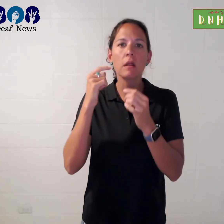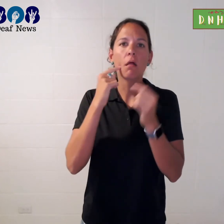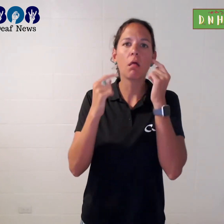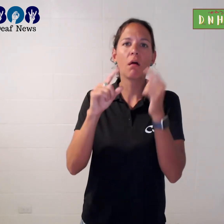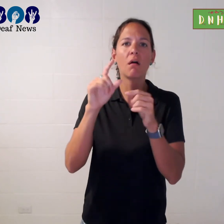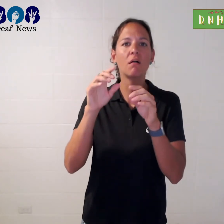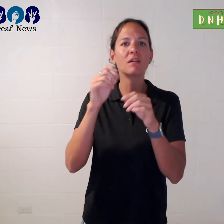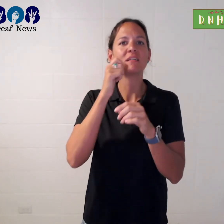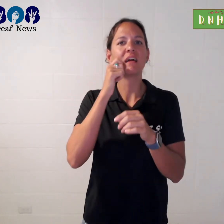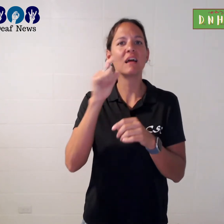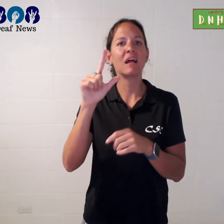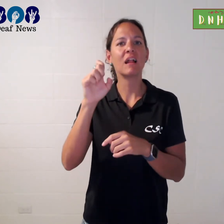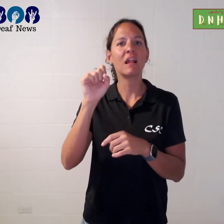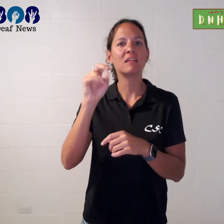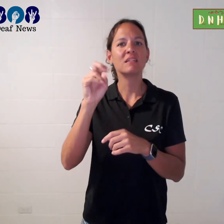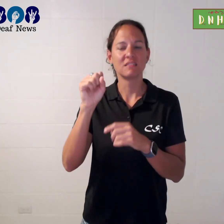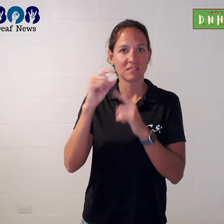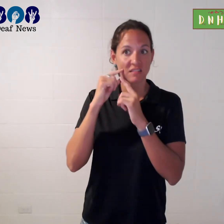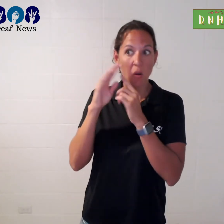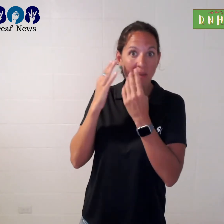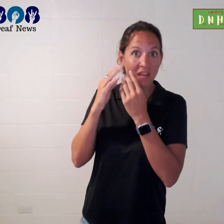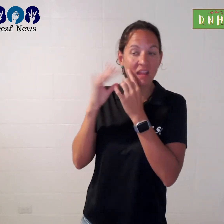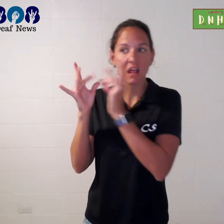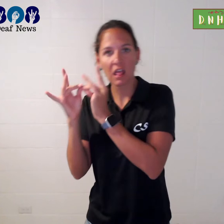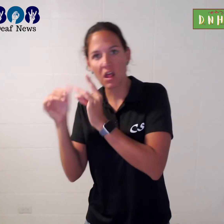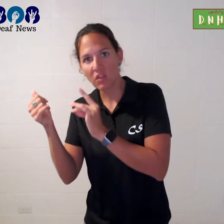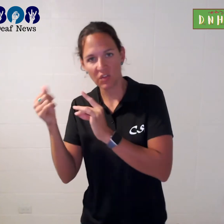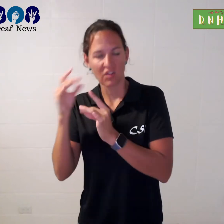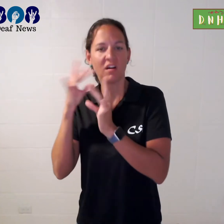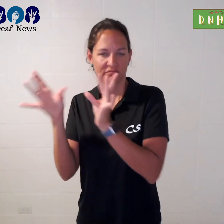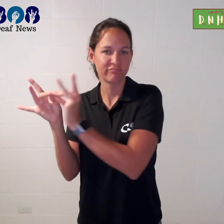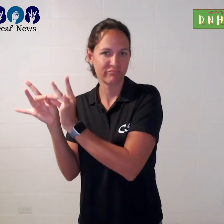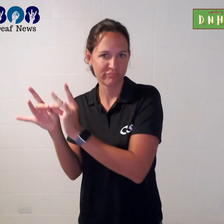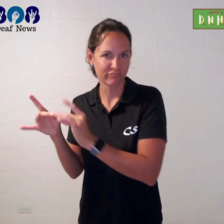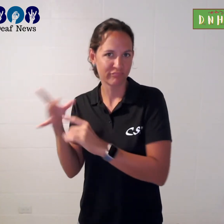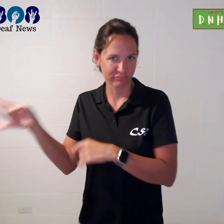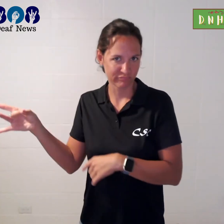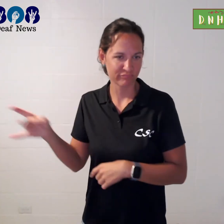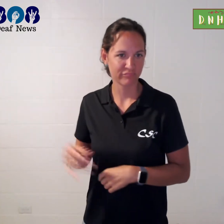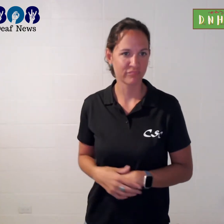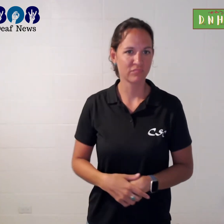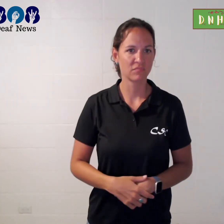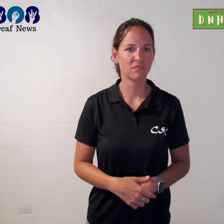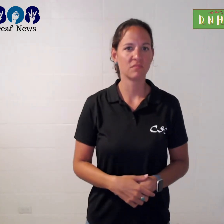extended period of time. The disease can be transmitted through saliva and open